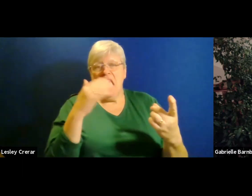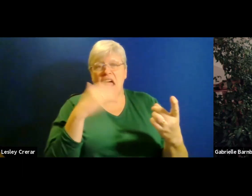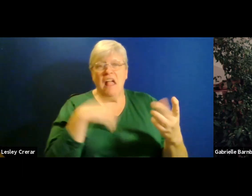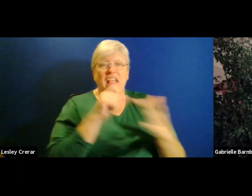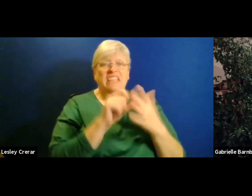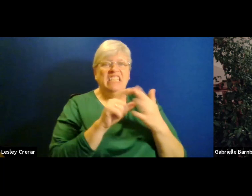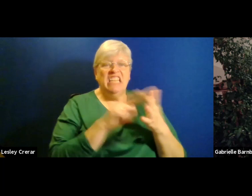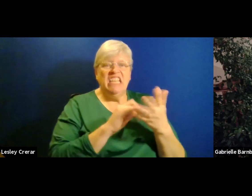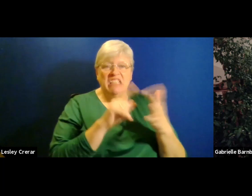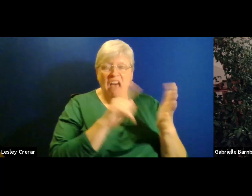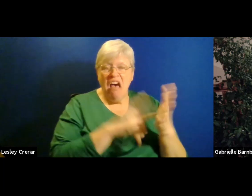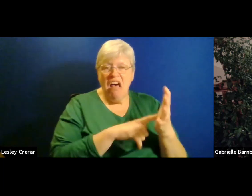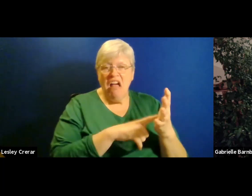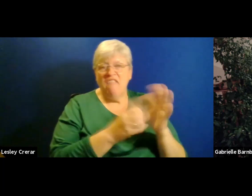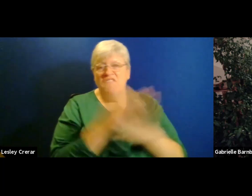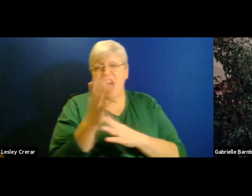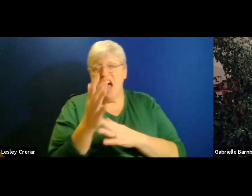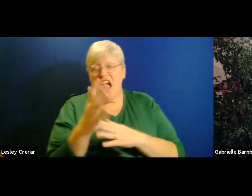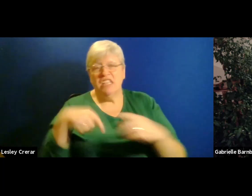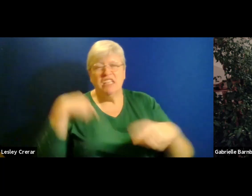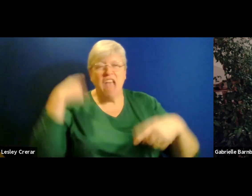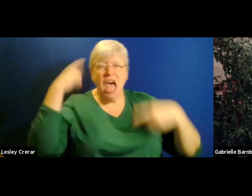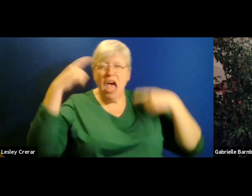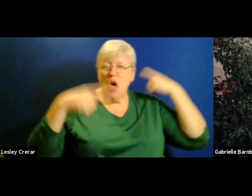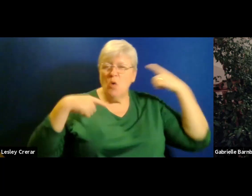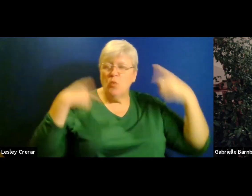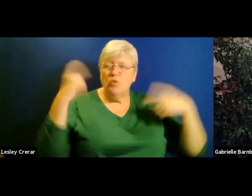fire. Sound of metal and flesh.